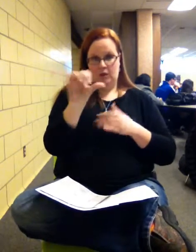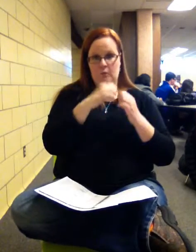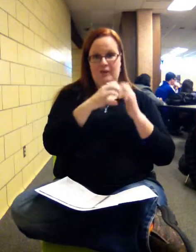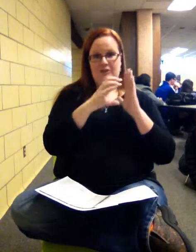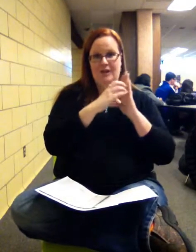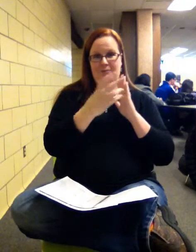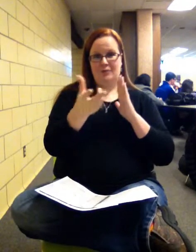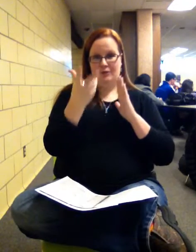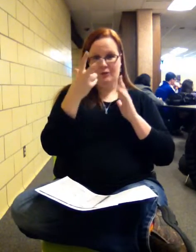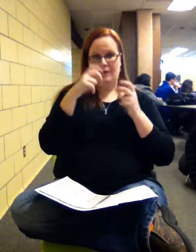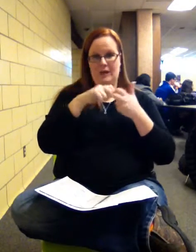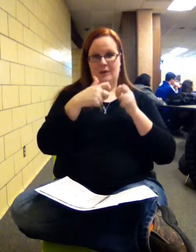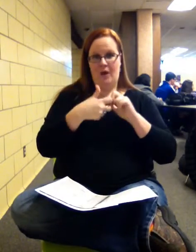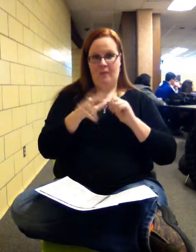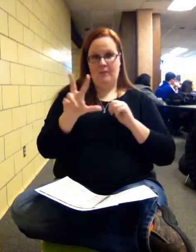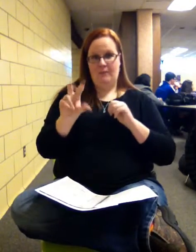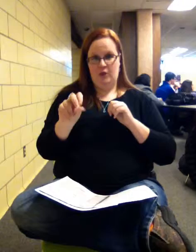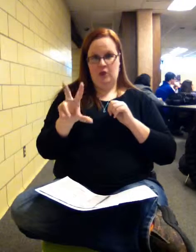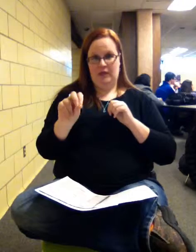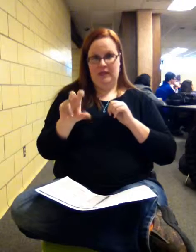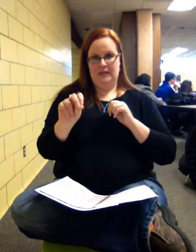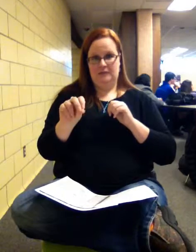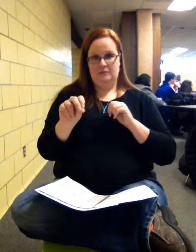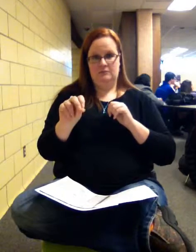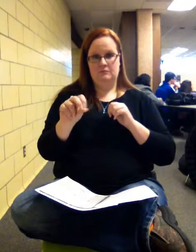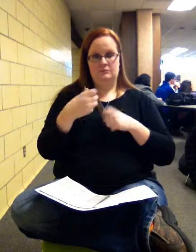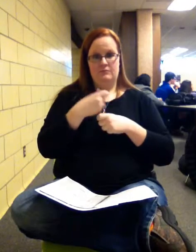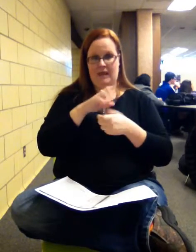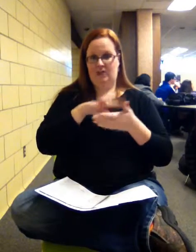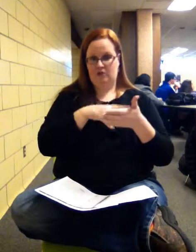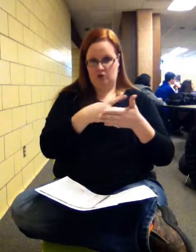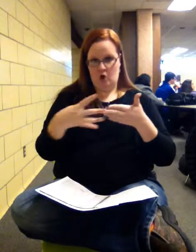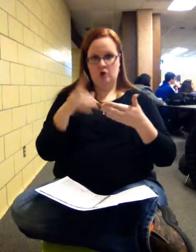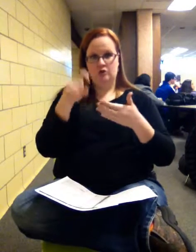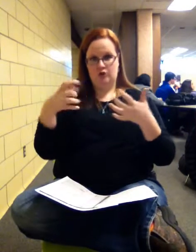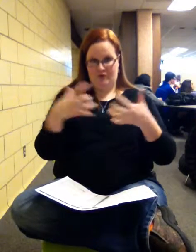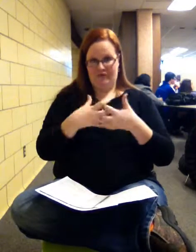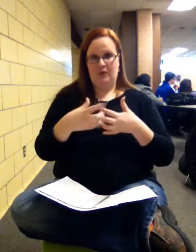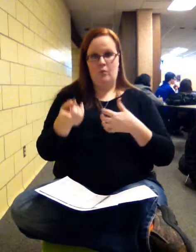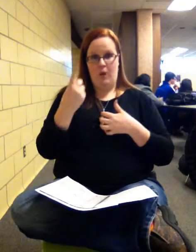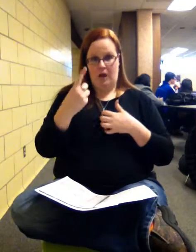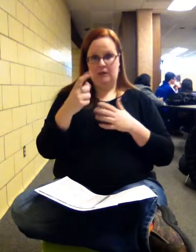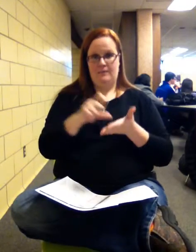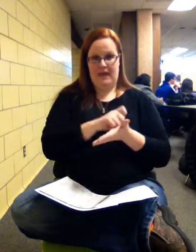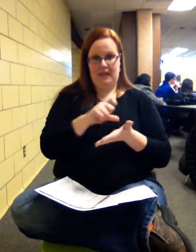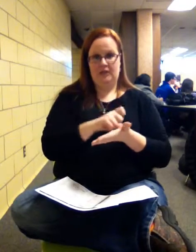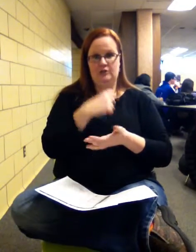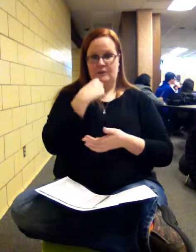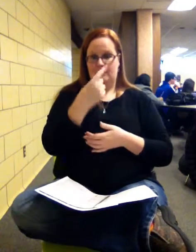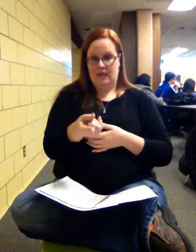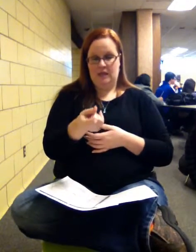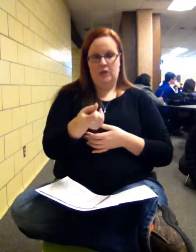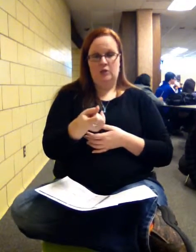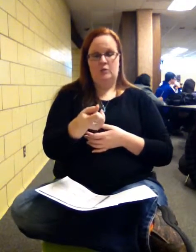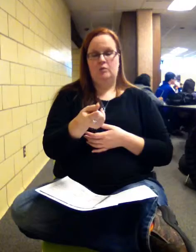3, Problem 30. Just make a little chart. It should fit on one page. I'm telling you to, don't spend